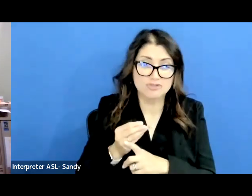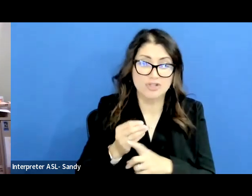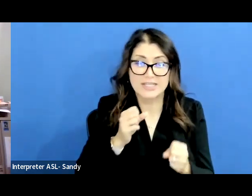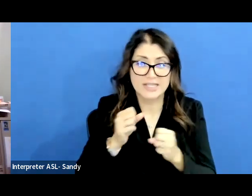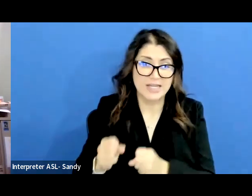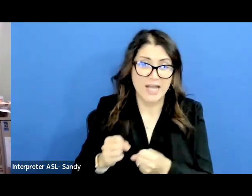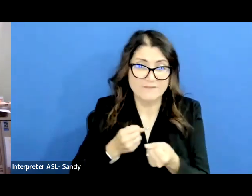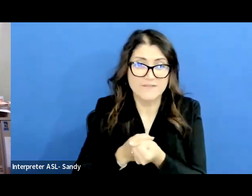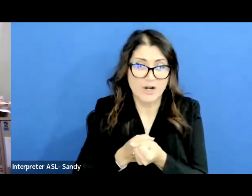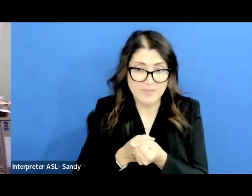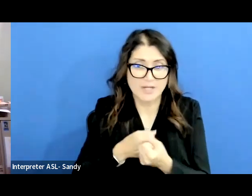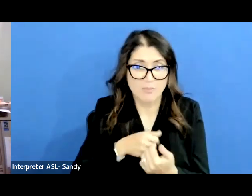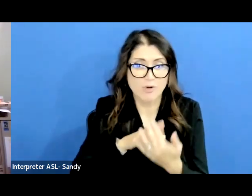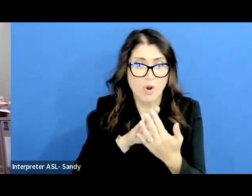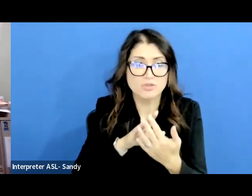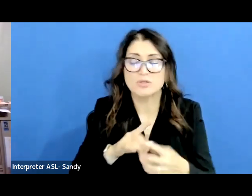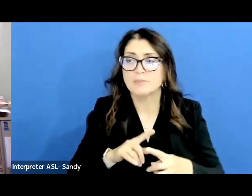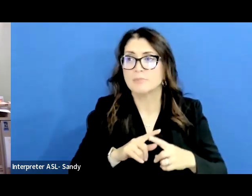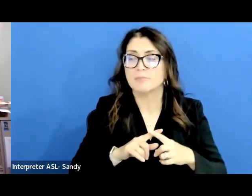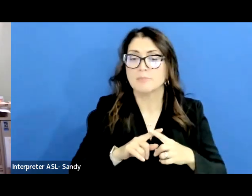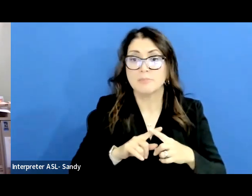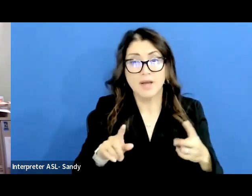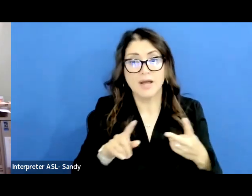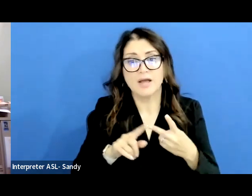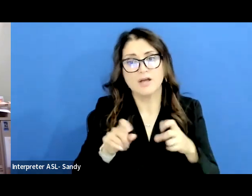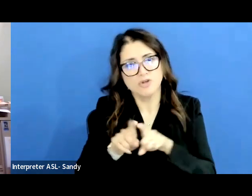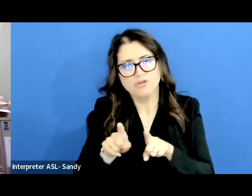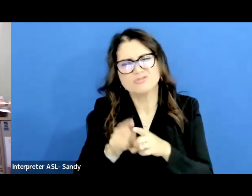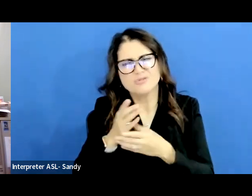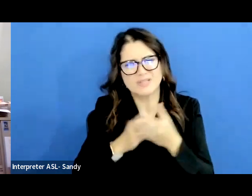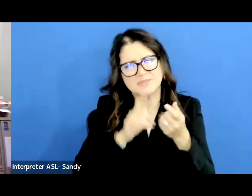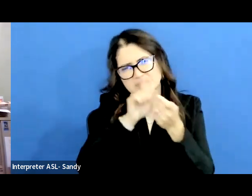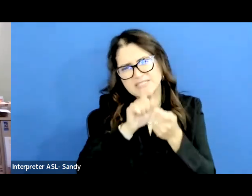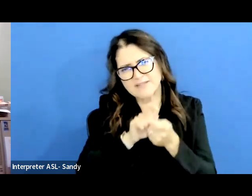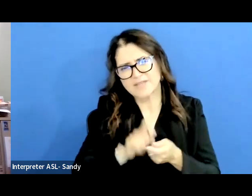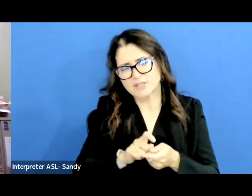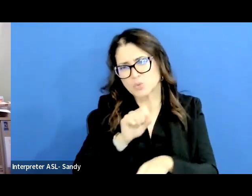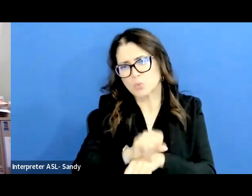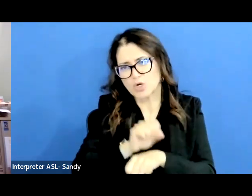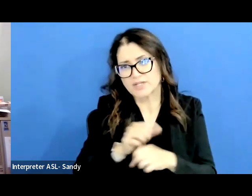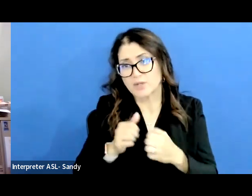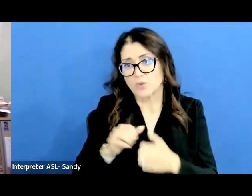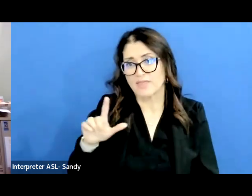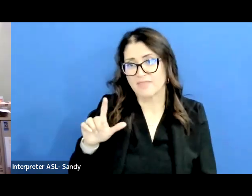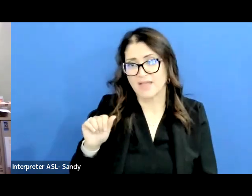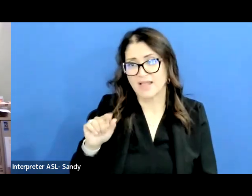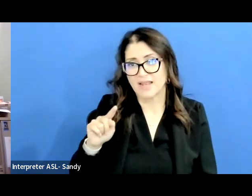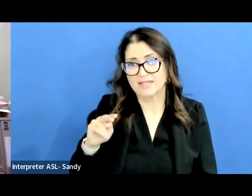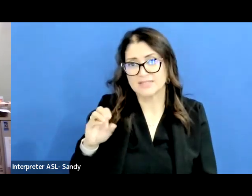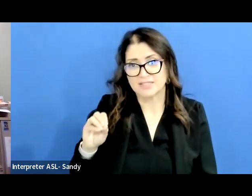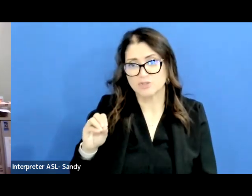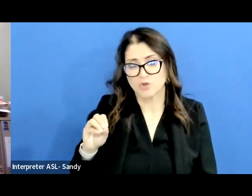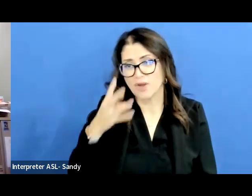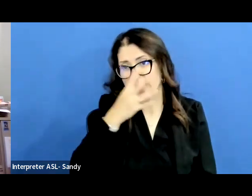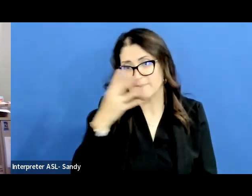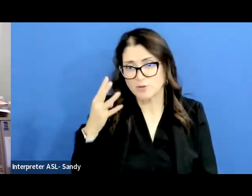approach to work, but also maybe some specifics about working with Latino immigrant, if that's the kind of farm workers that you have,